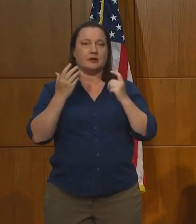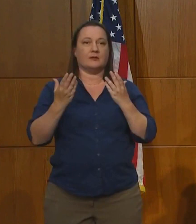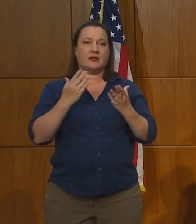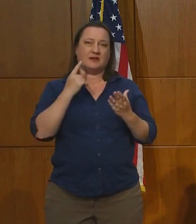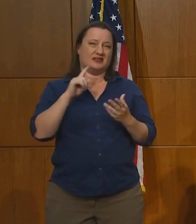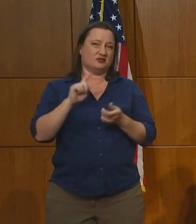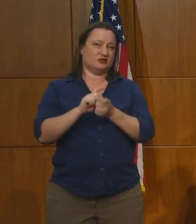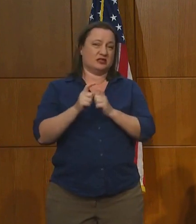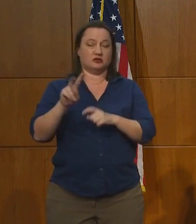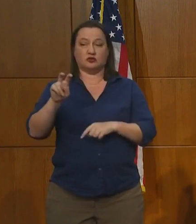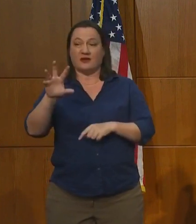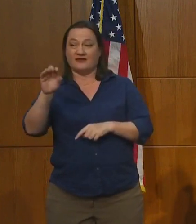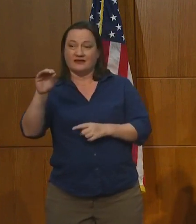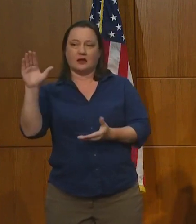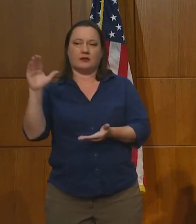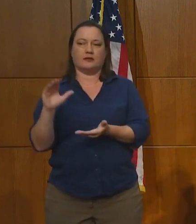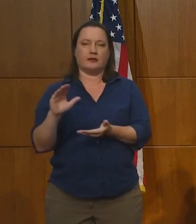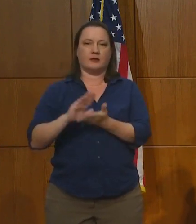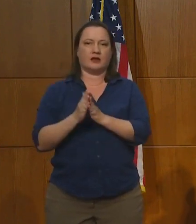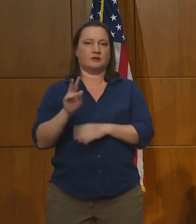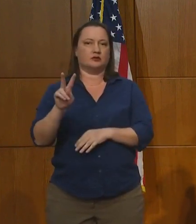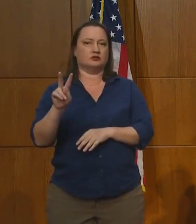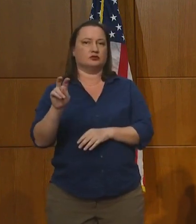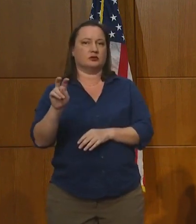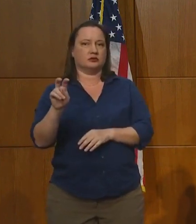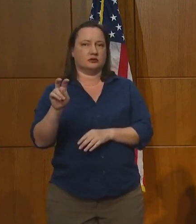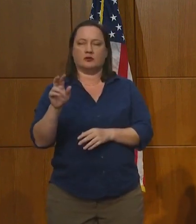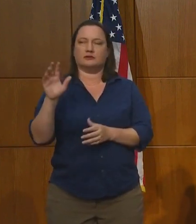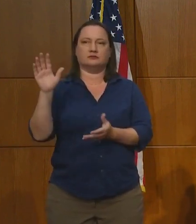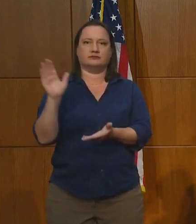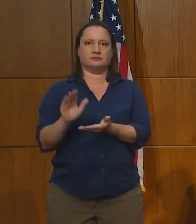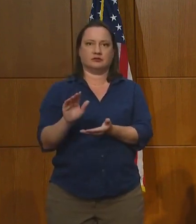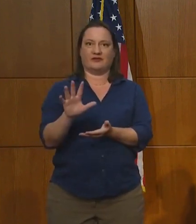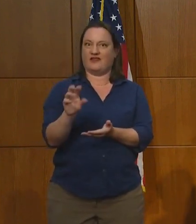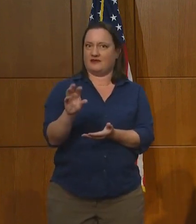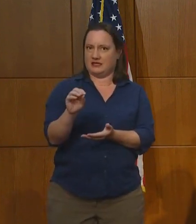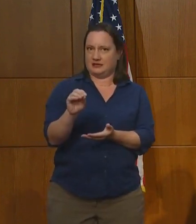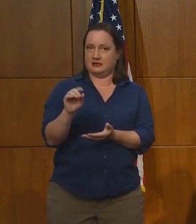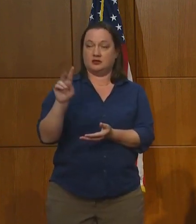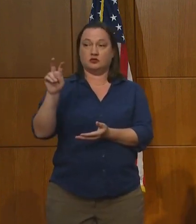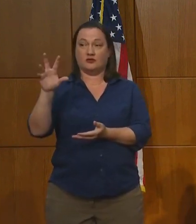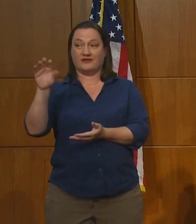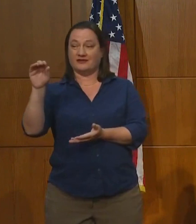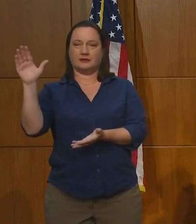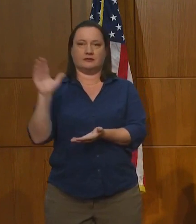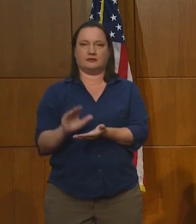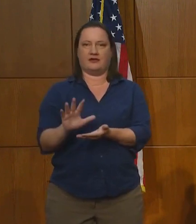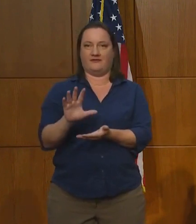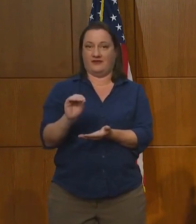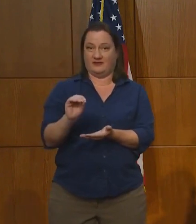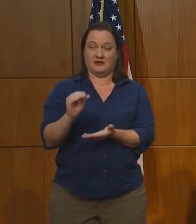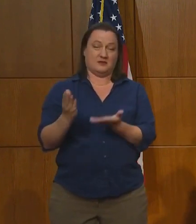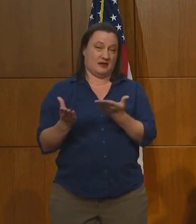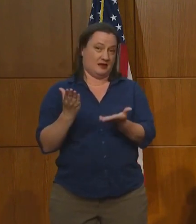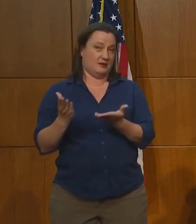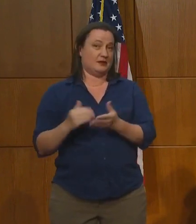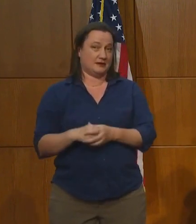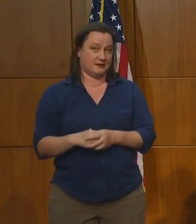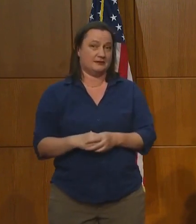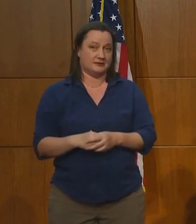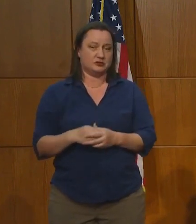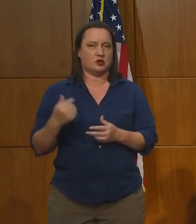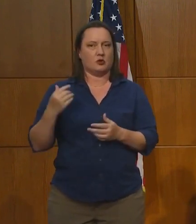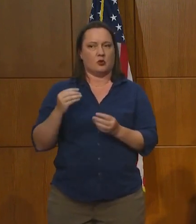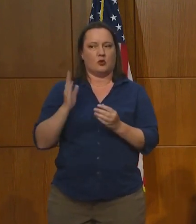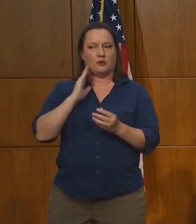to 50. So that it could be easier to track those numbers and also enforce them. There are a lot of other things